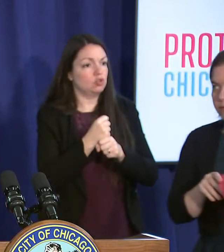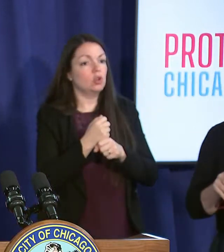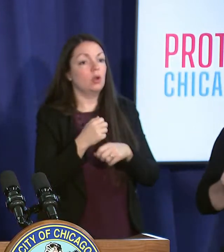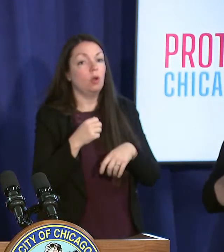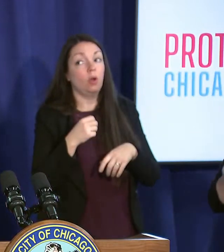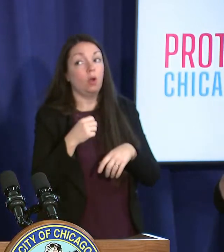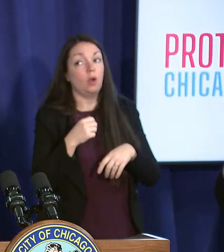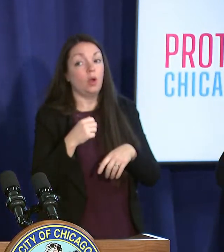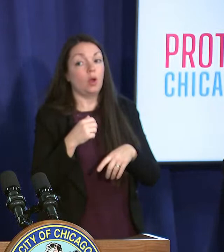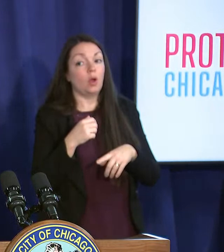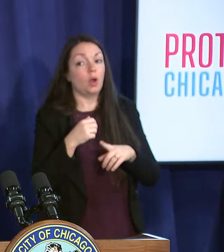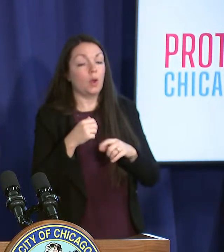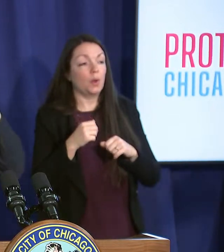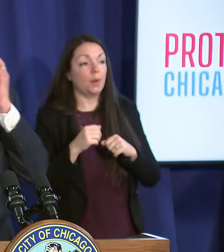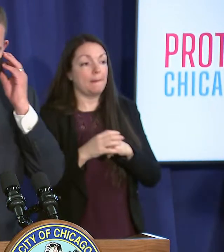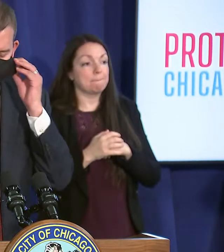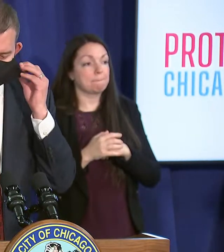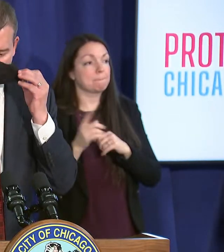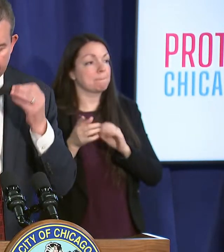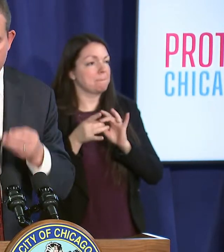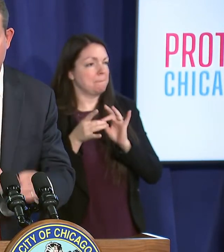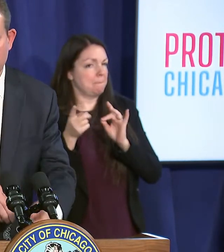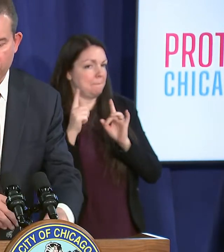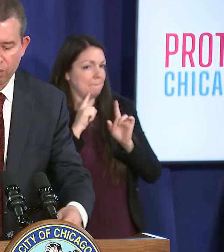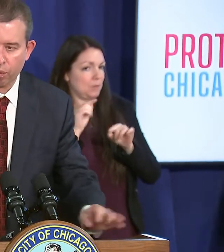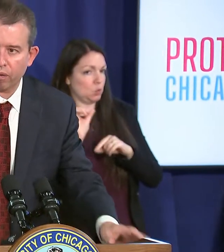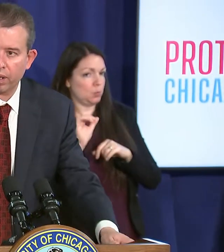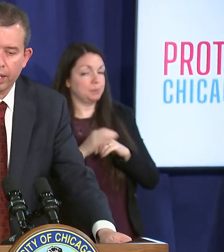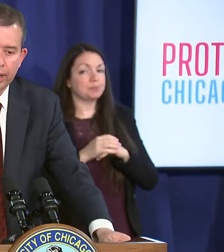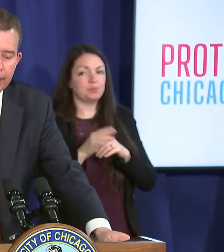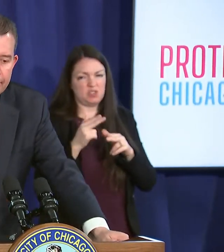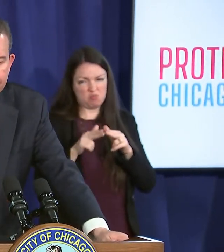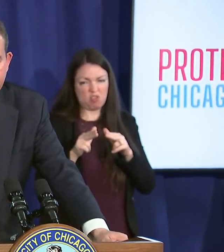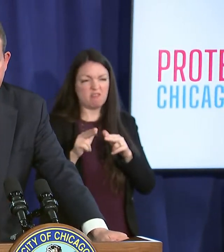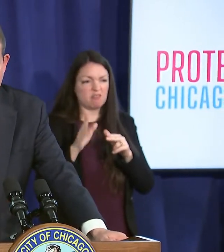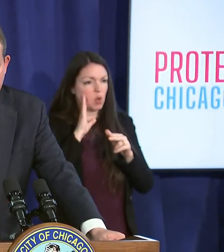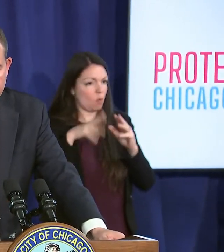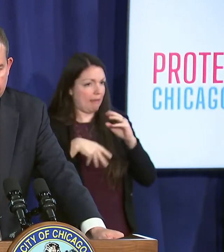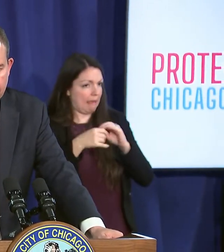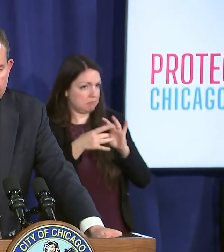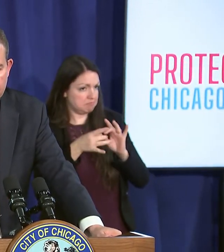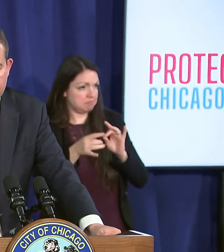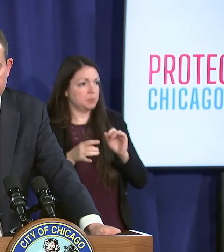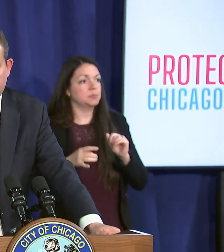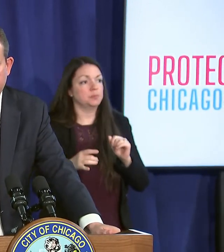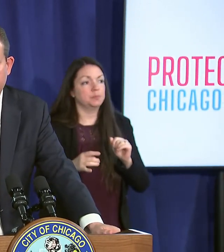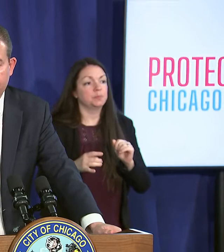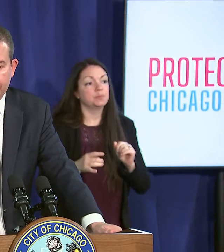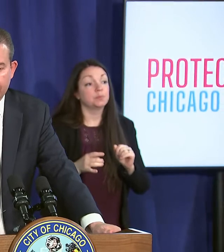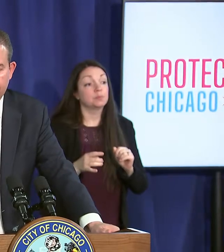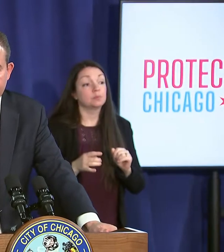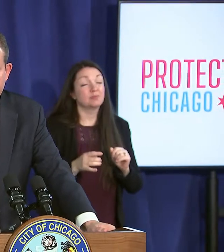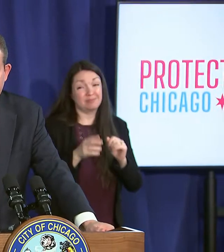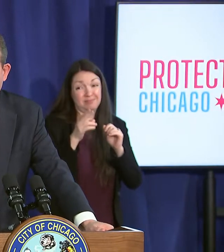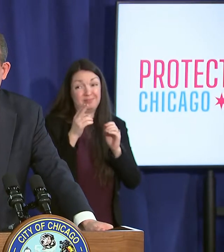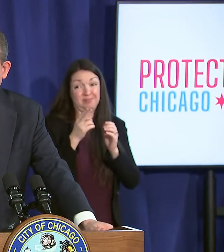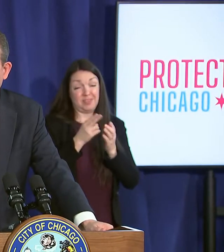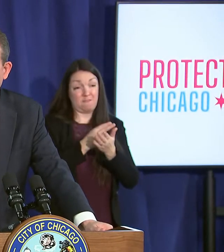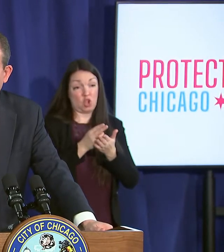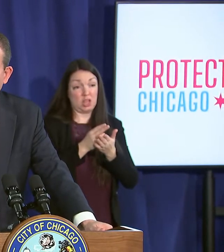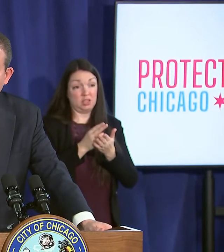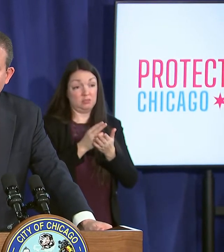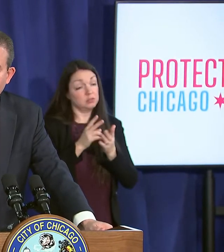Yeah, just very briefly, frankly, it's